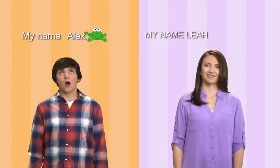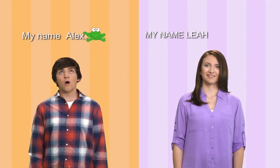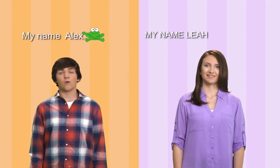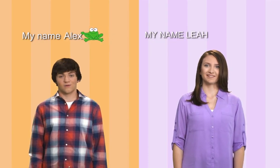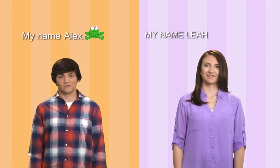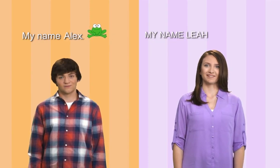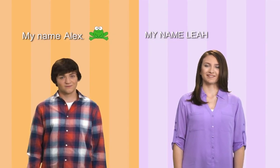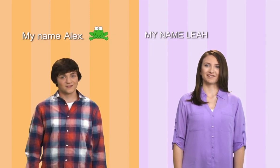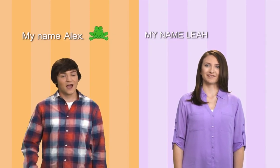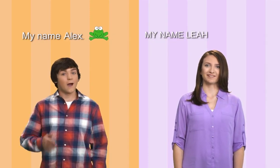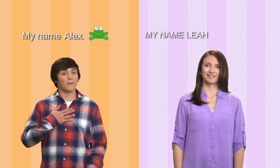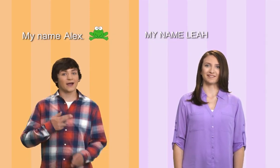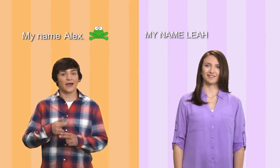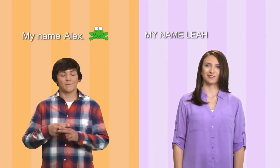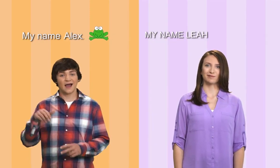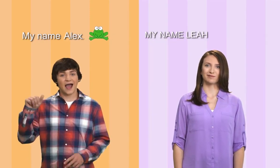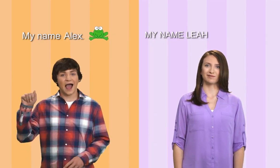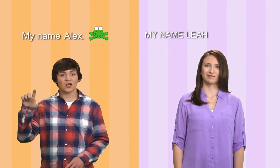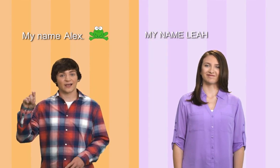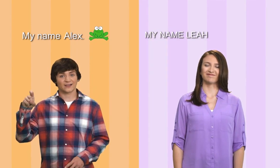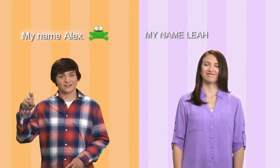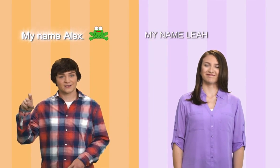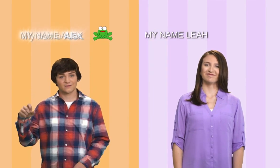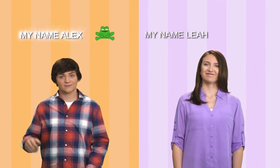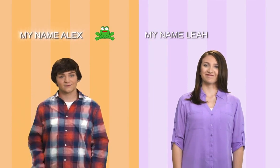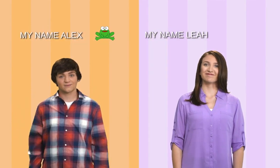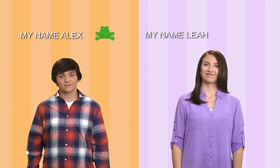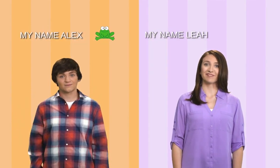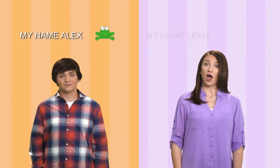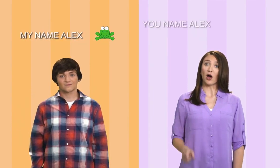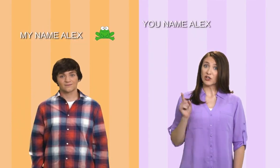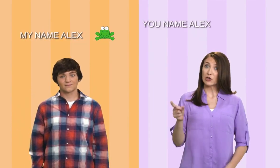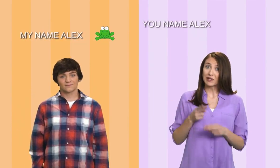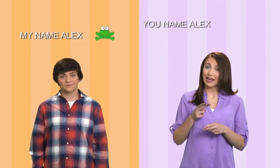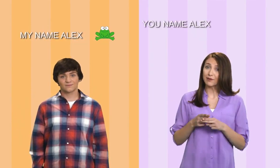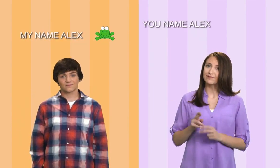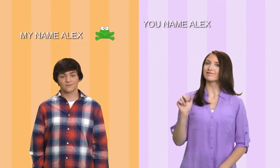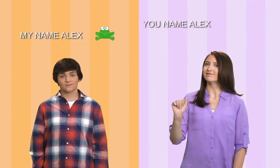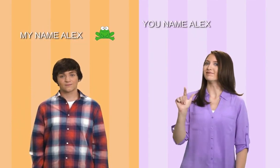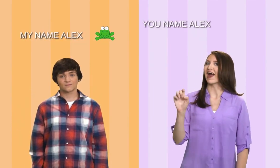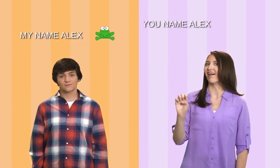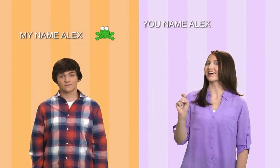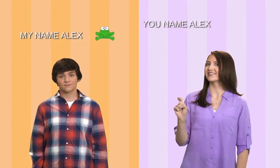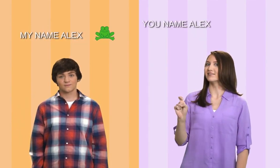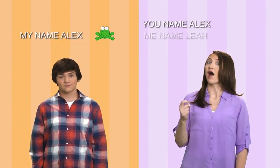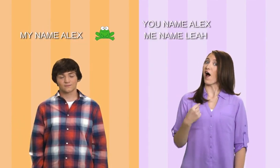Oh. My name, Alex. You name, Alex.